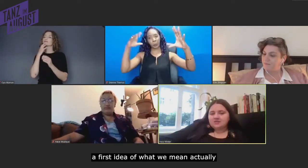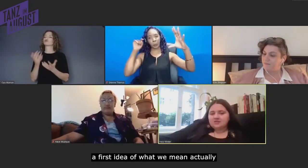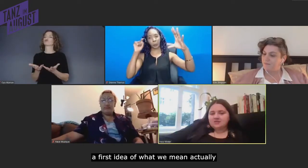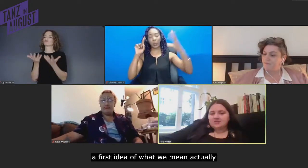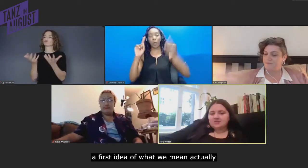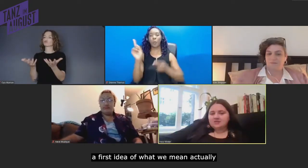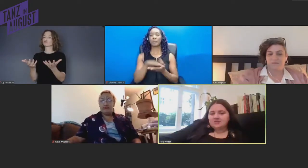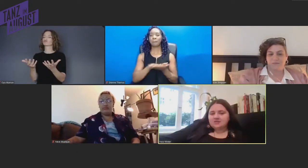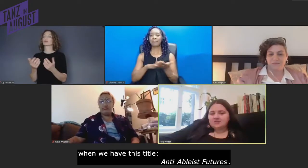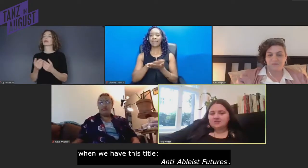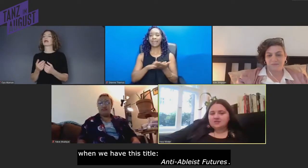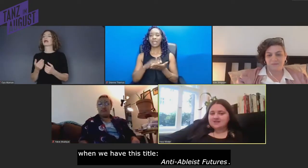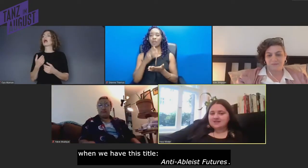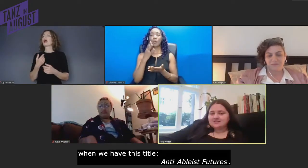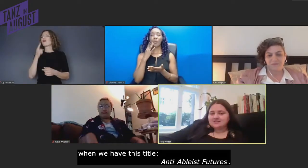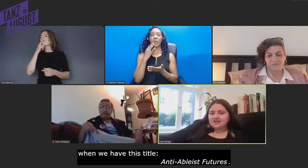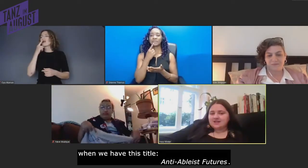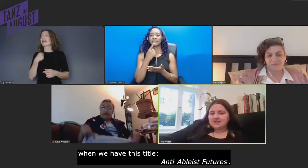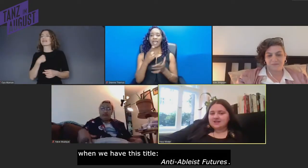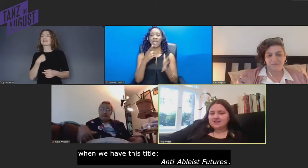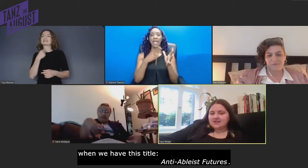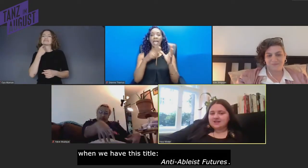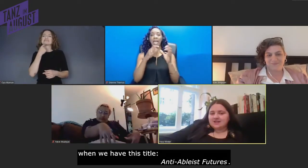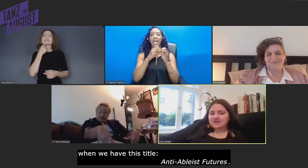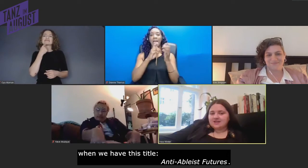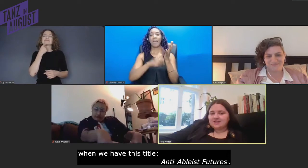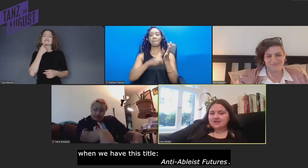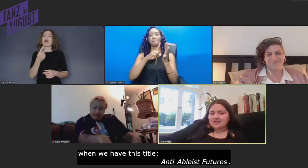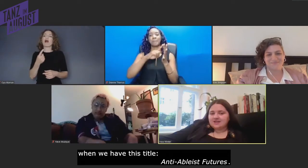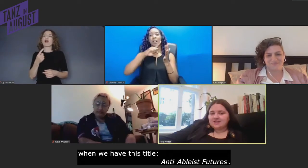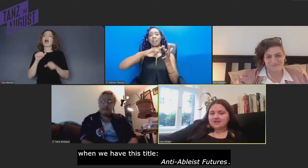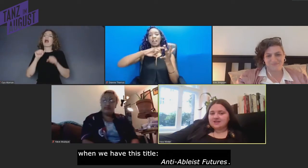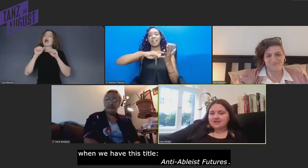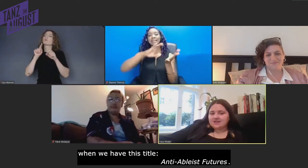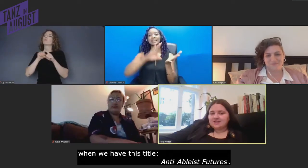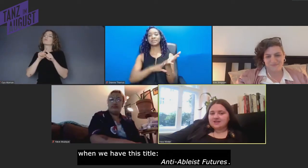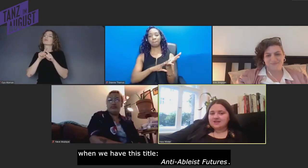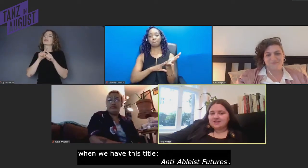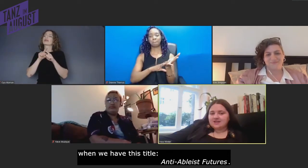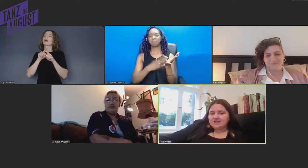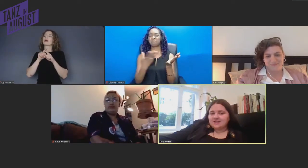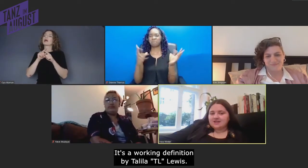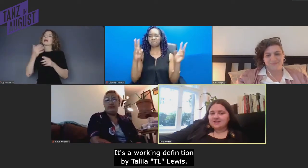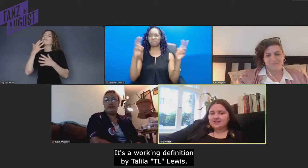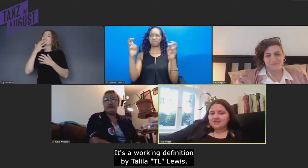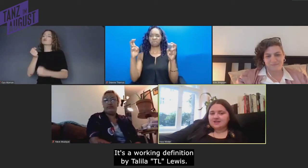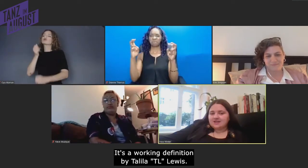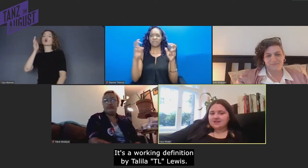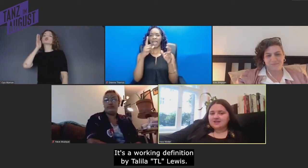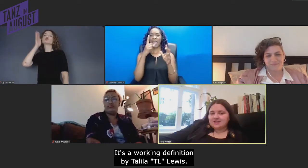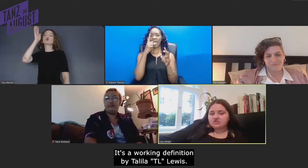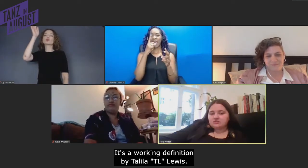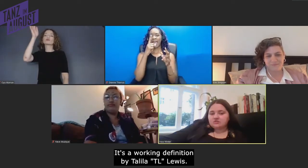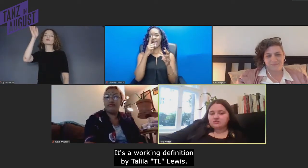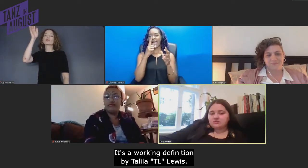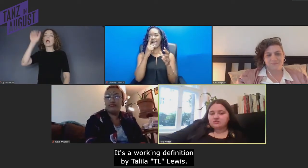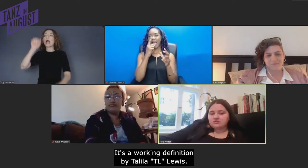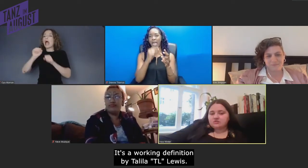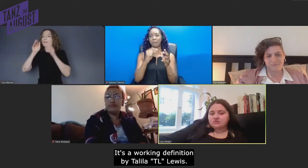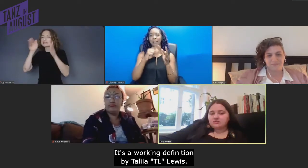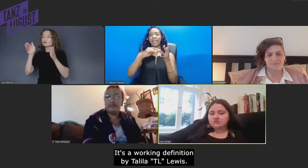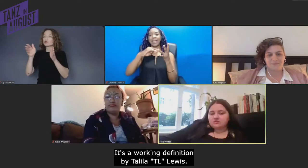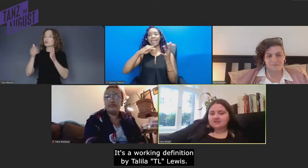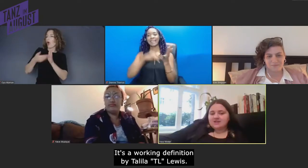mean actually when we have this title, Anti-Ableist Futures. And it's a working definition